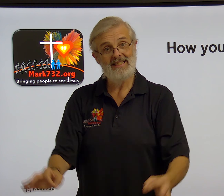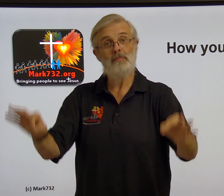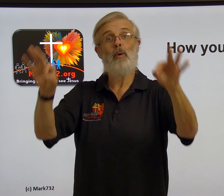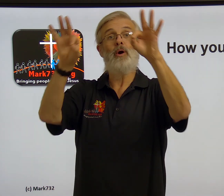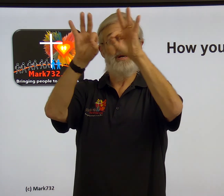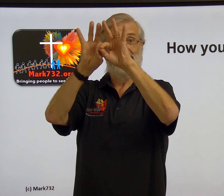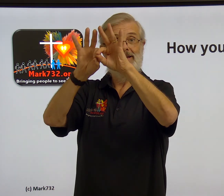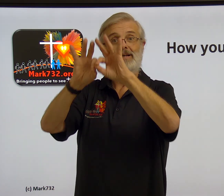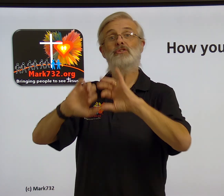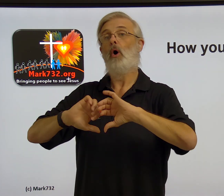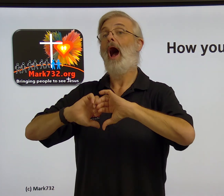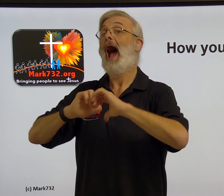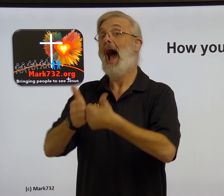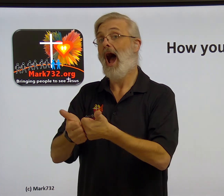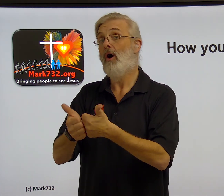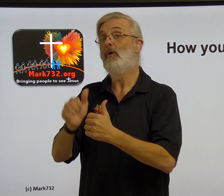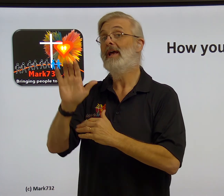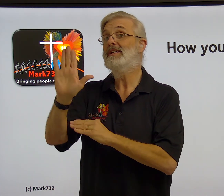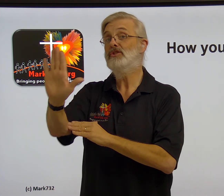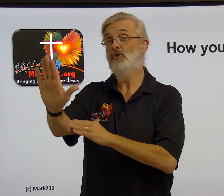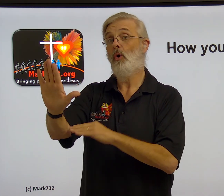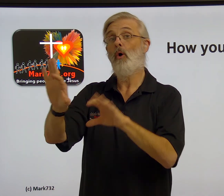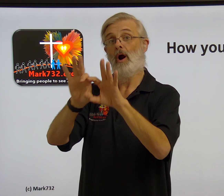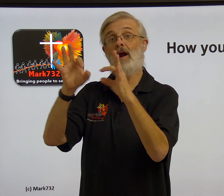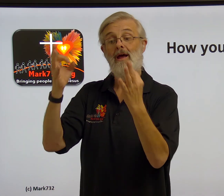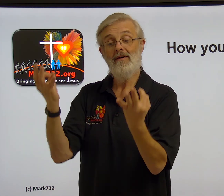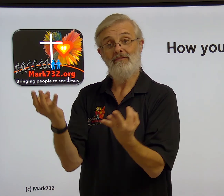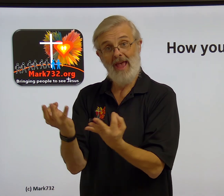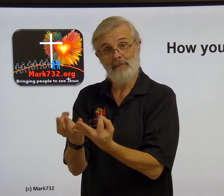important so how is your family